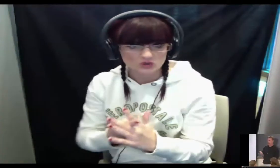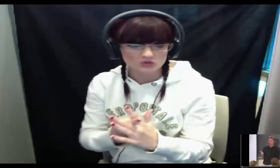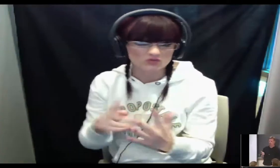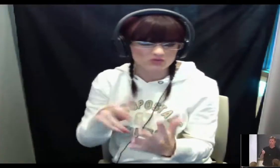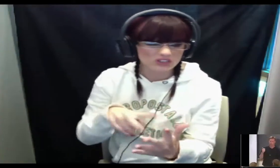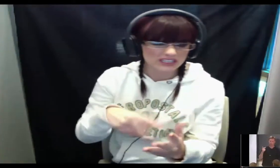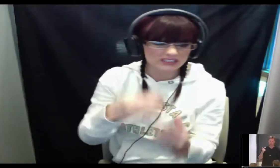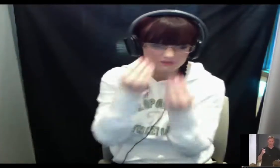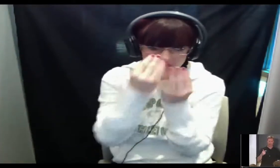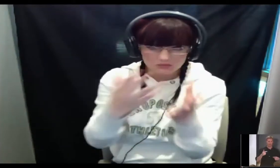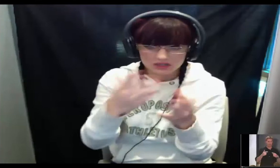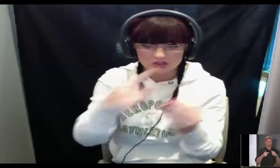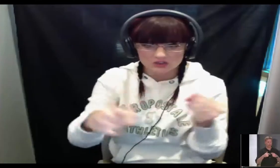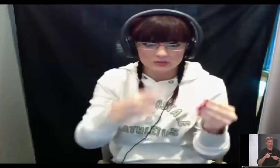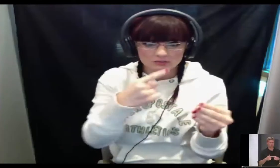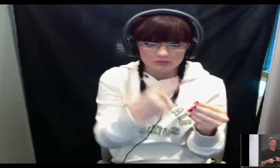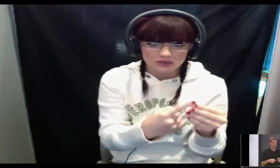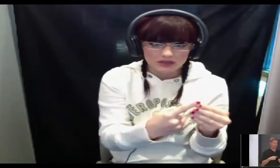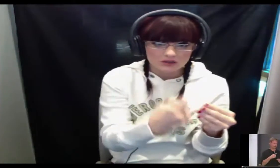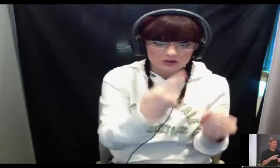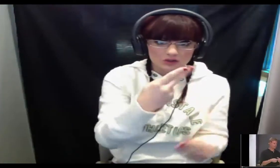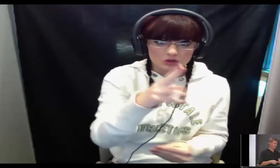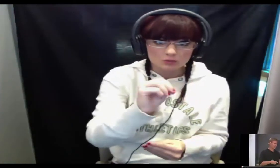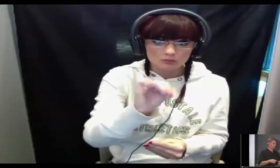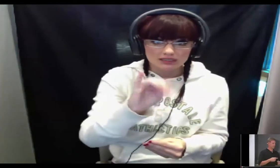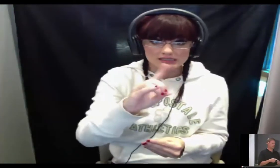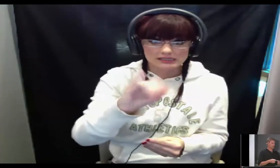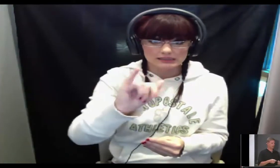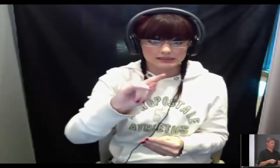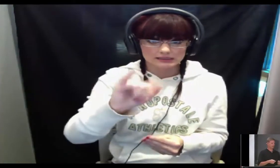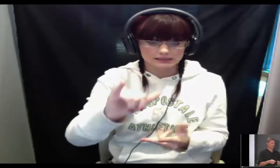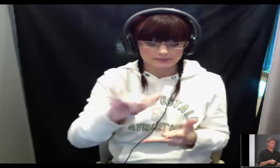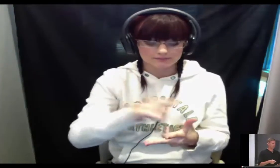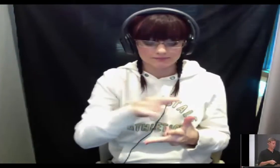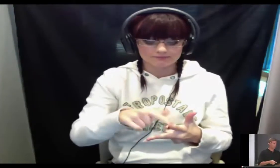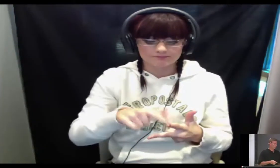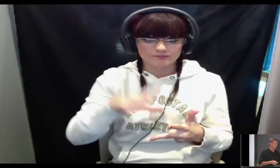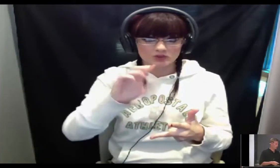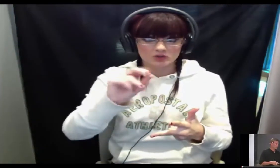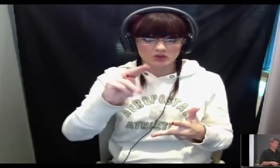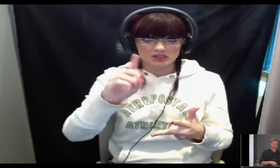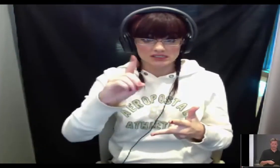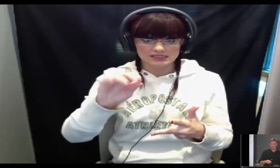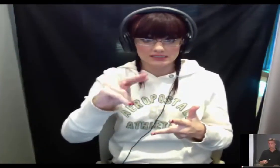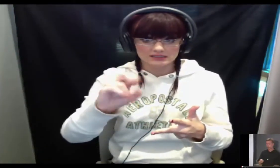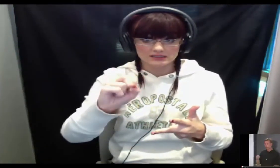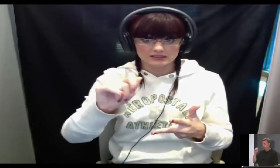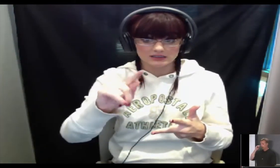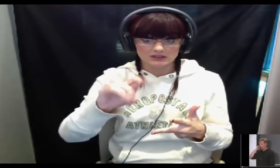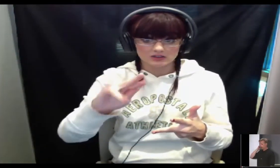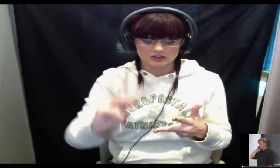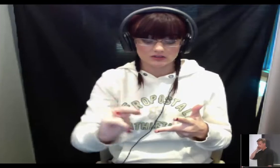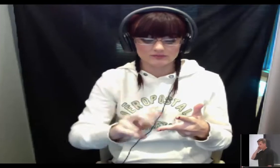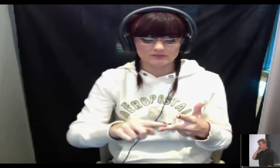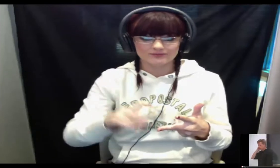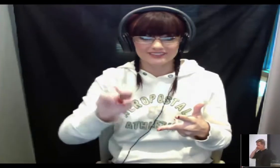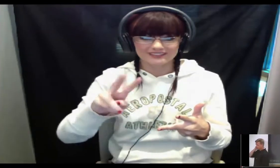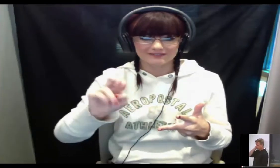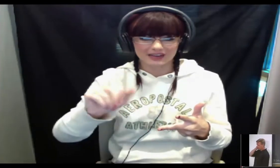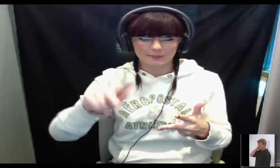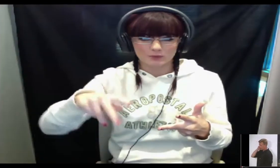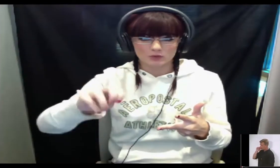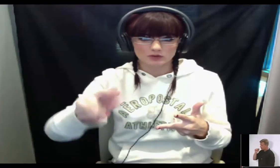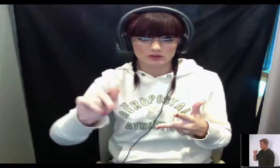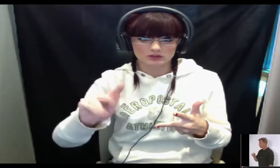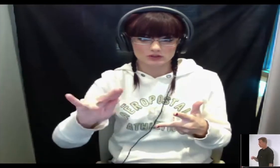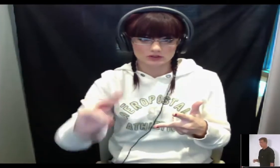review over humidity and condensation and evaporation, things like that. What we're going to do today is go through and look at those. The first